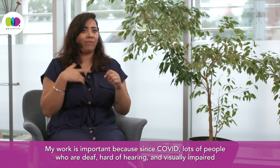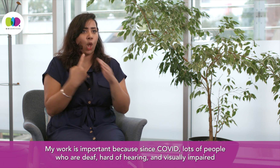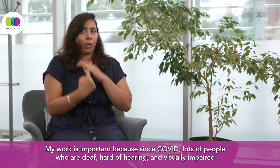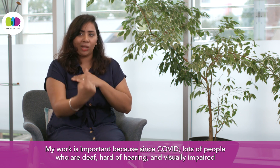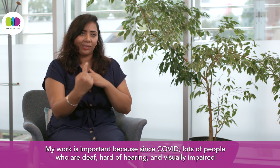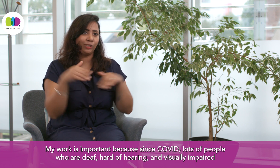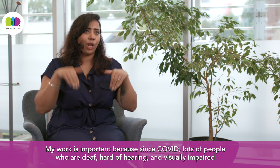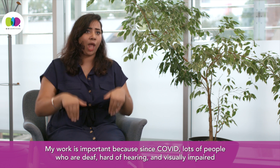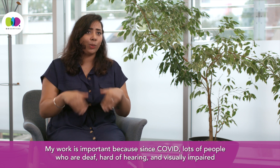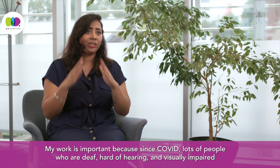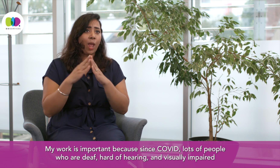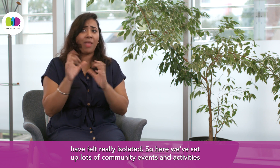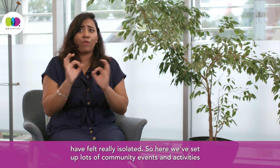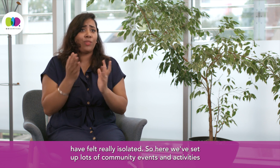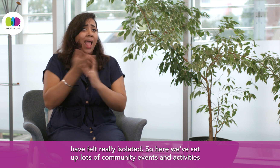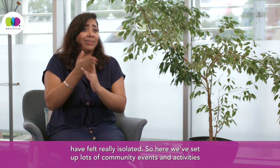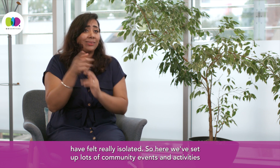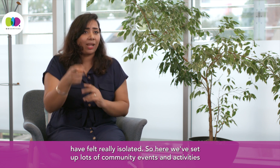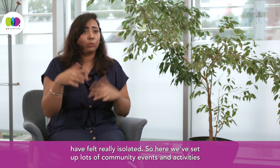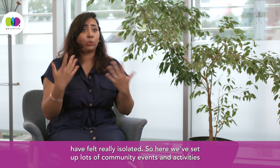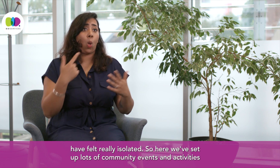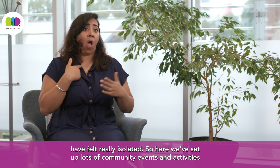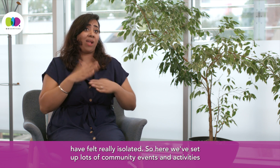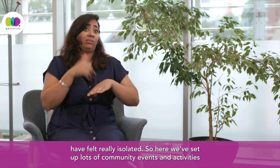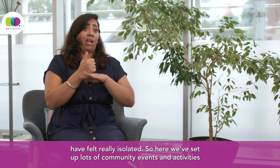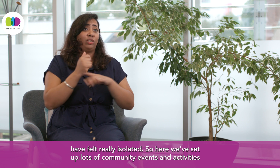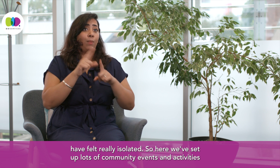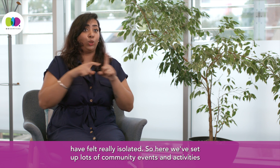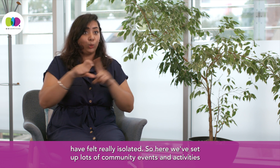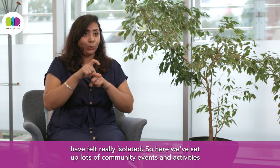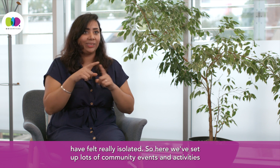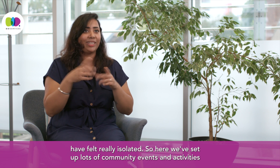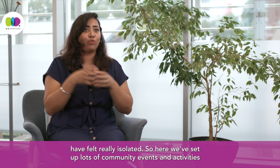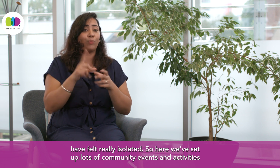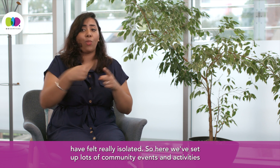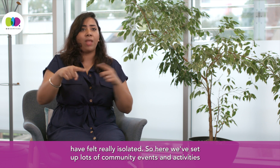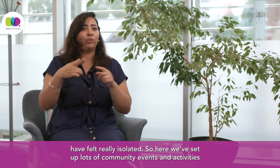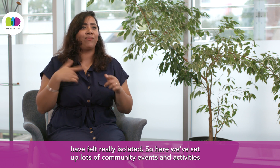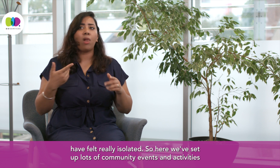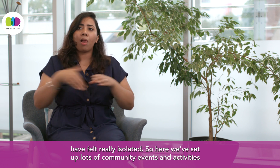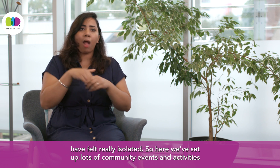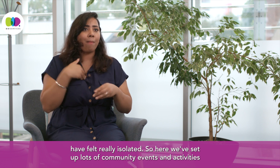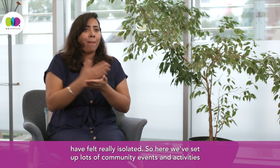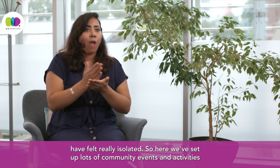hearing and visually impaired have felt really isolated. So here we've set up lots of community events